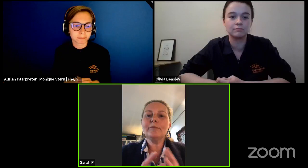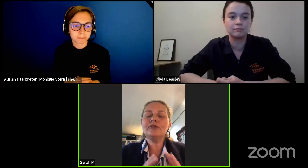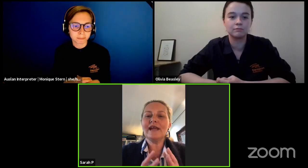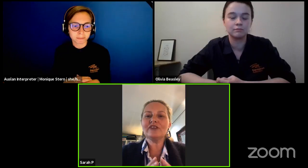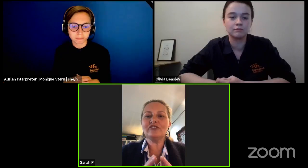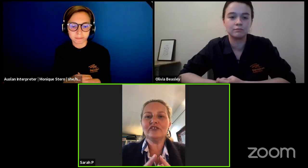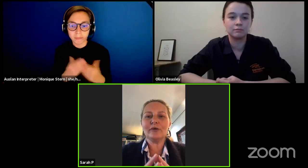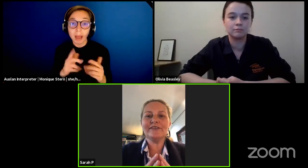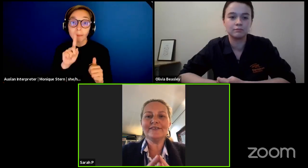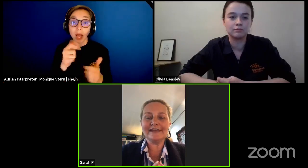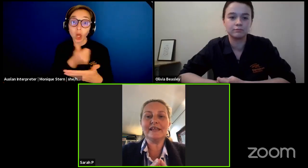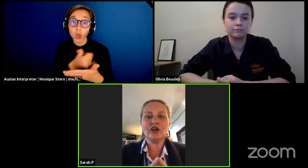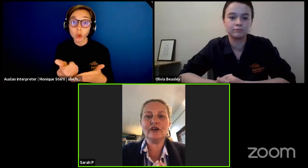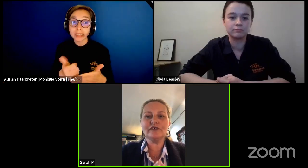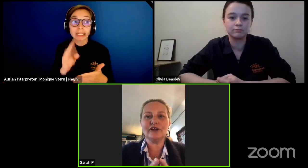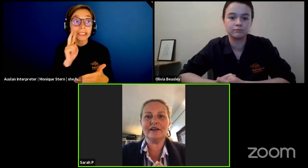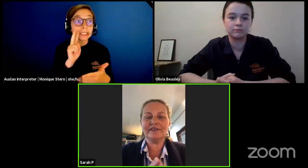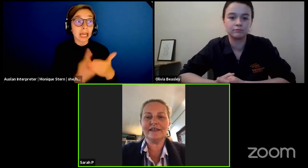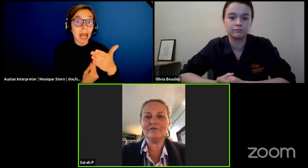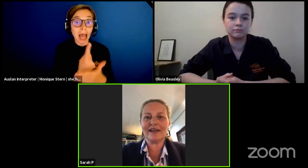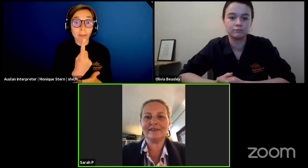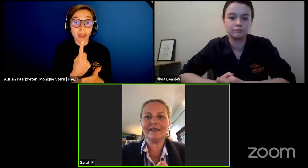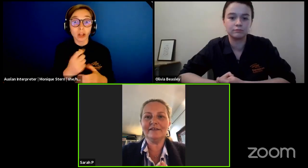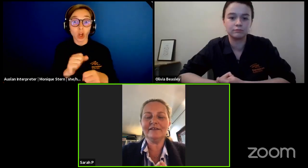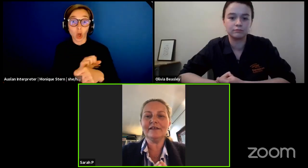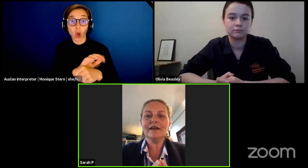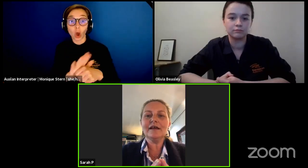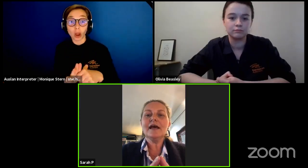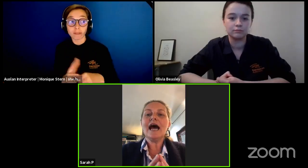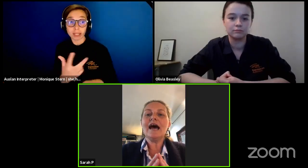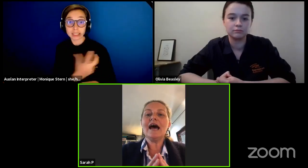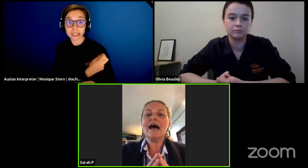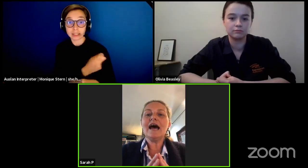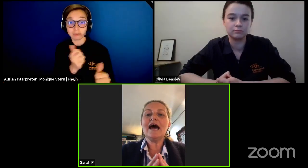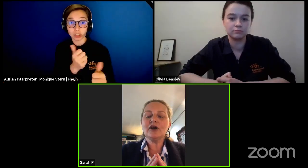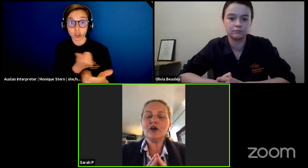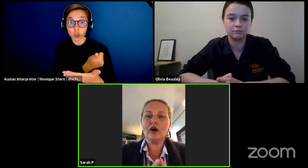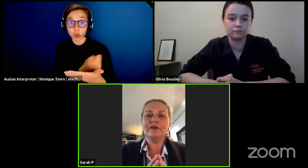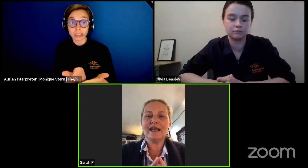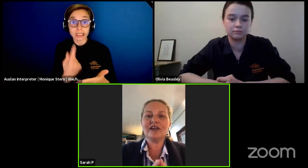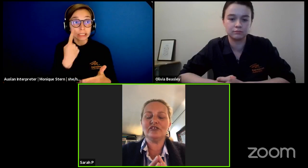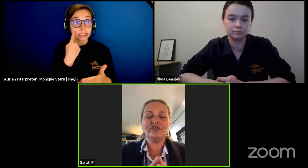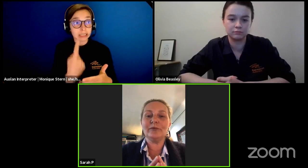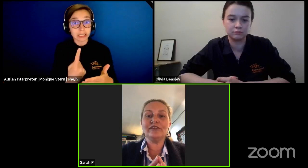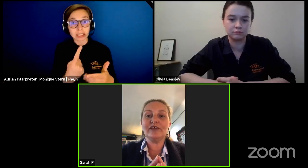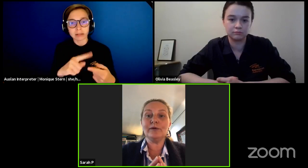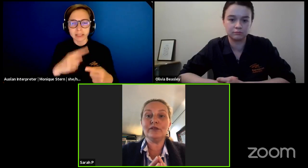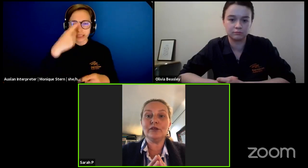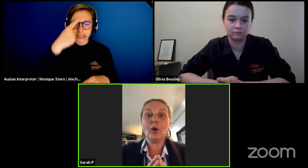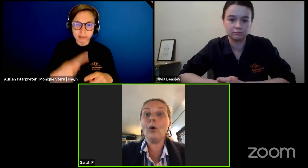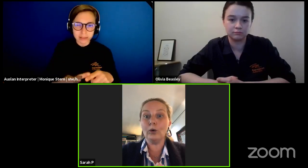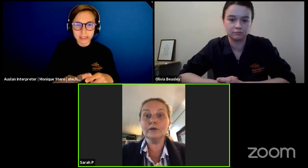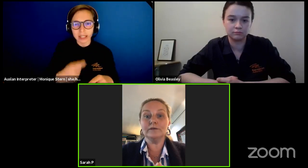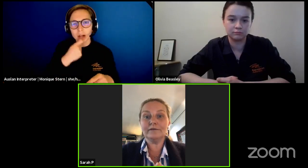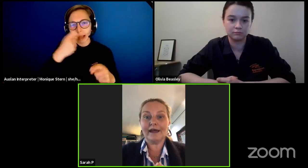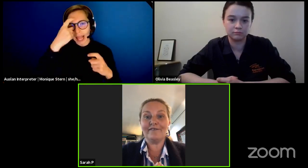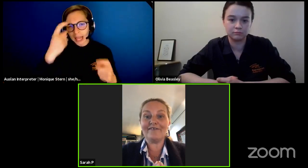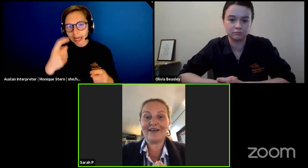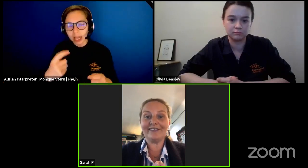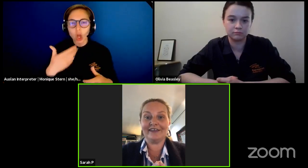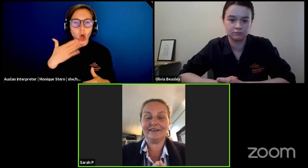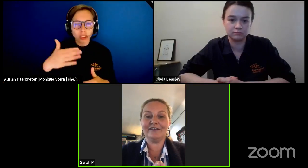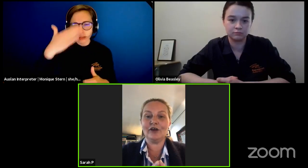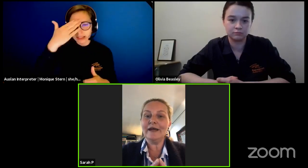But the common reactions that we see in COVID-19 vaccines are the common reactions that we see with all of